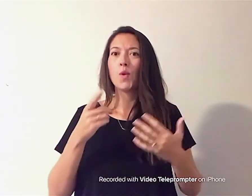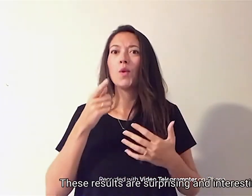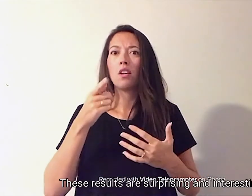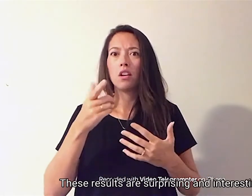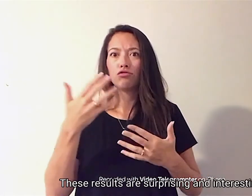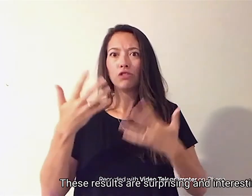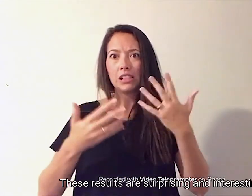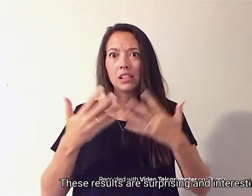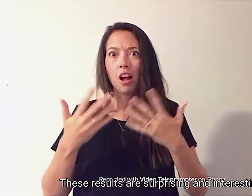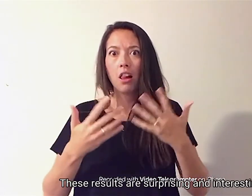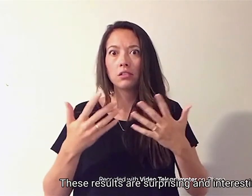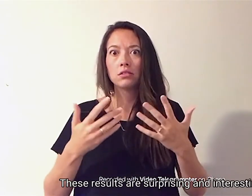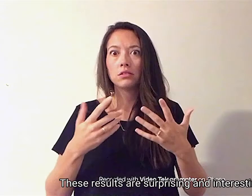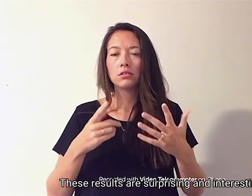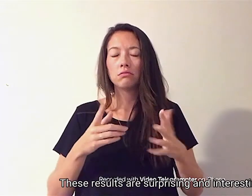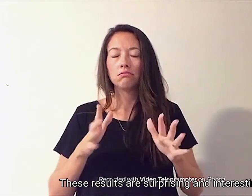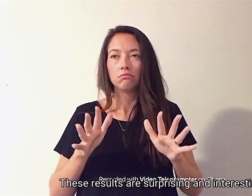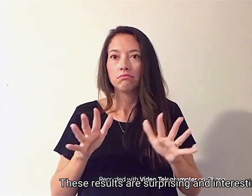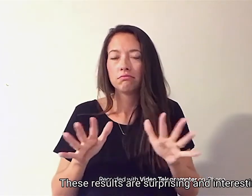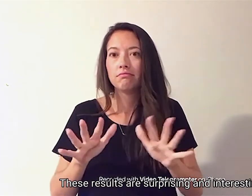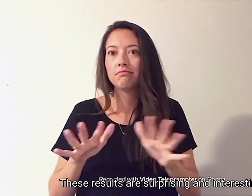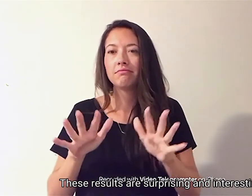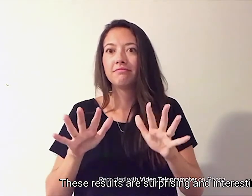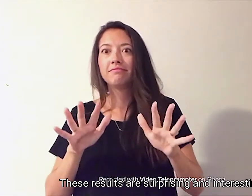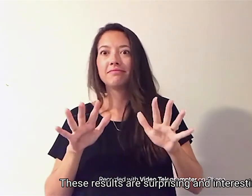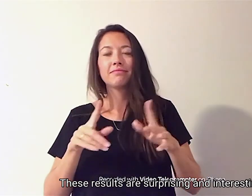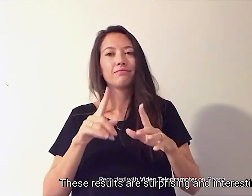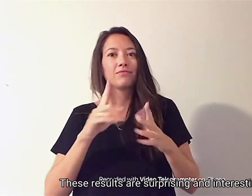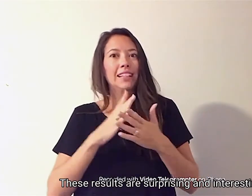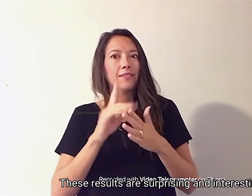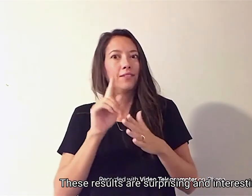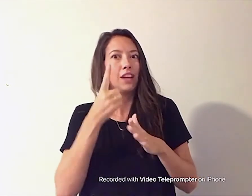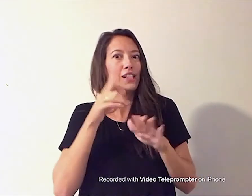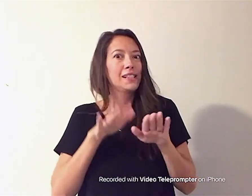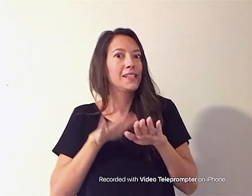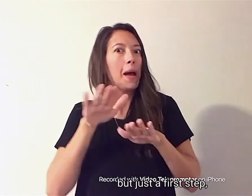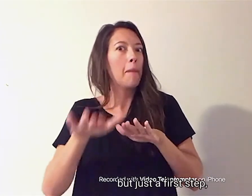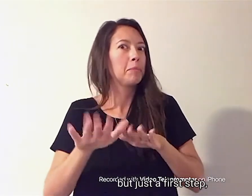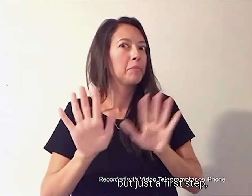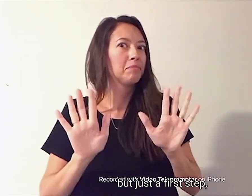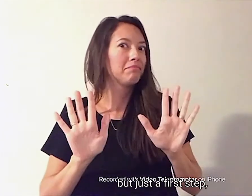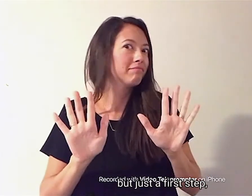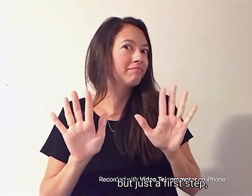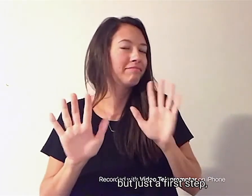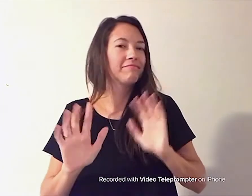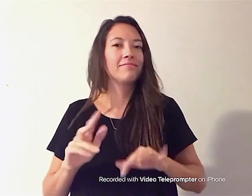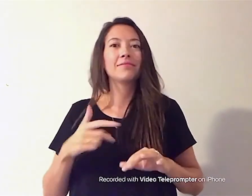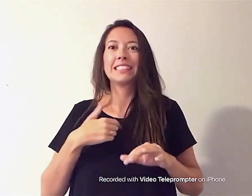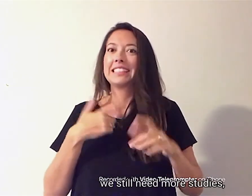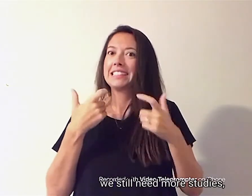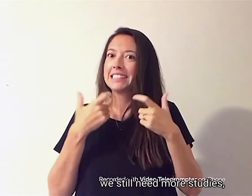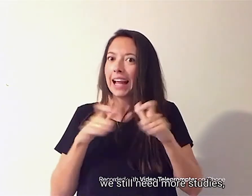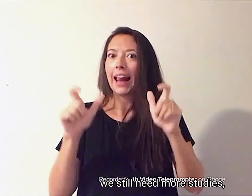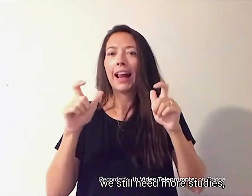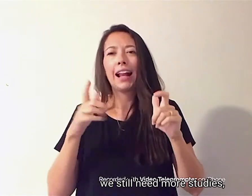These results are surprising and interesting, but just a first step. We still need more